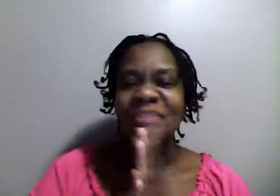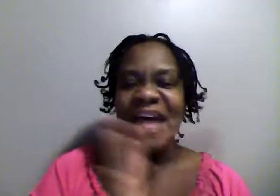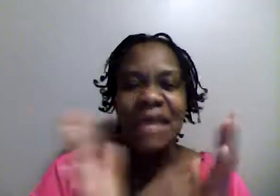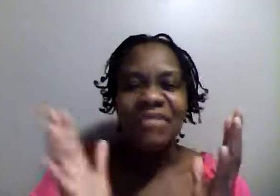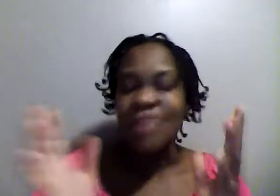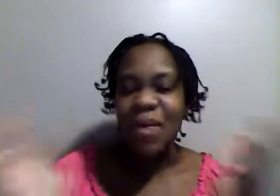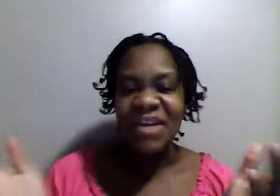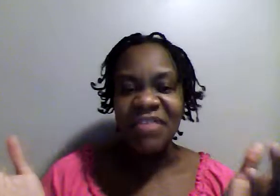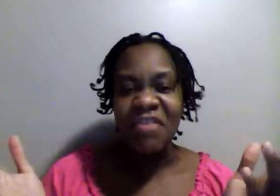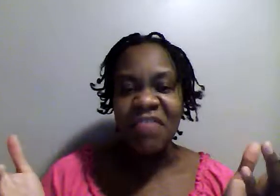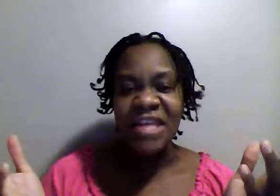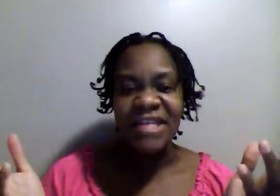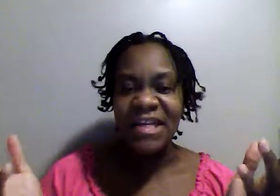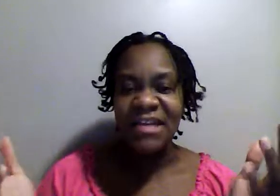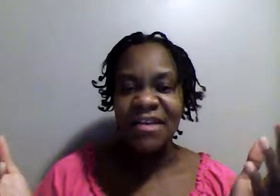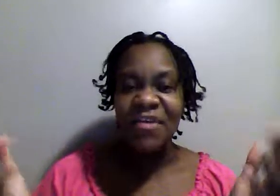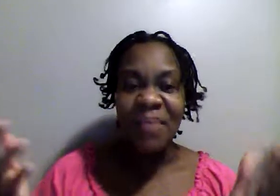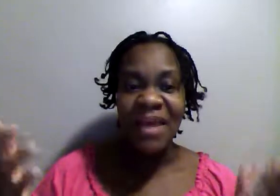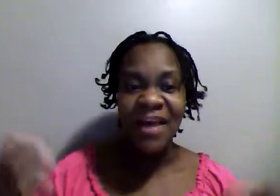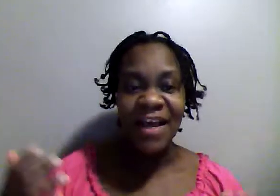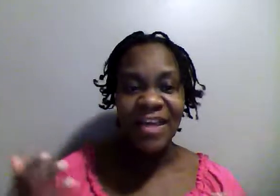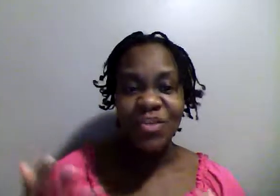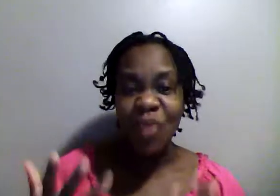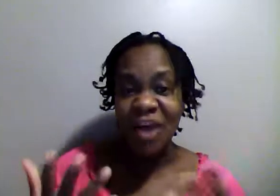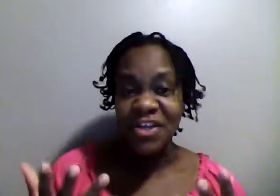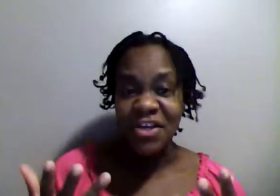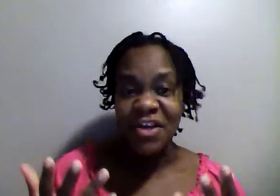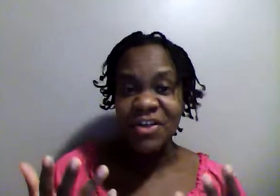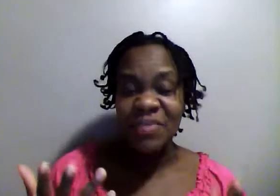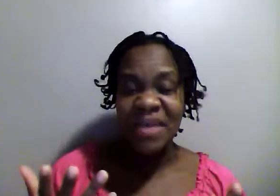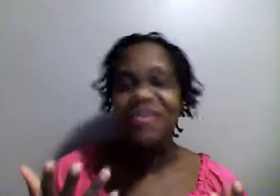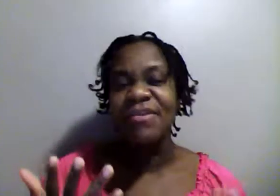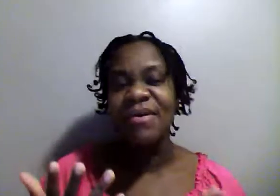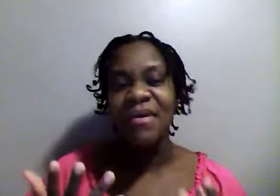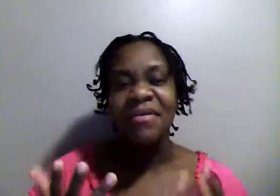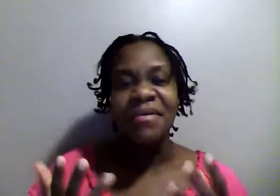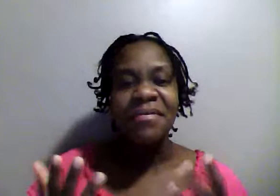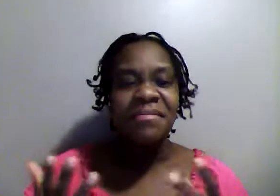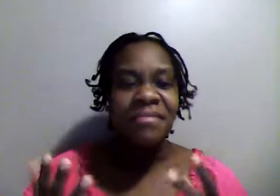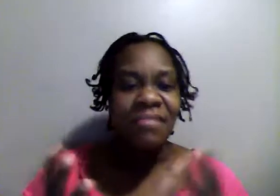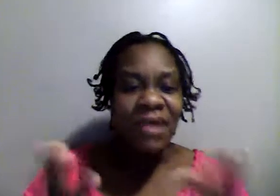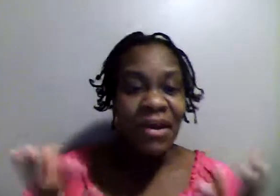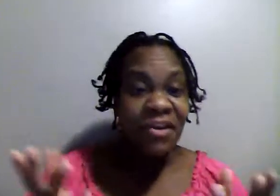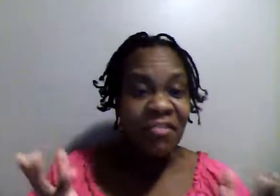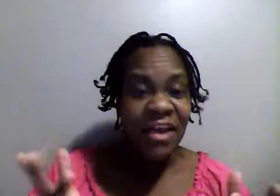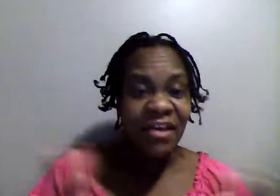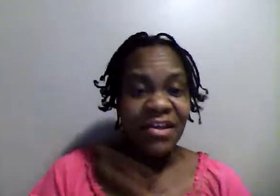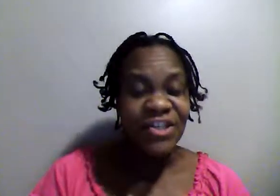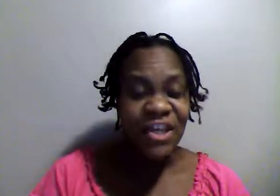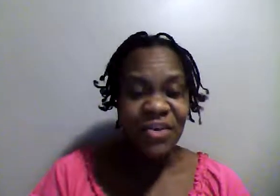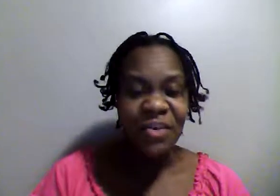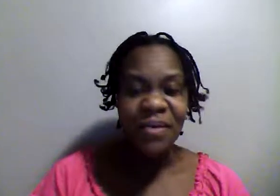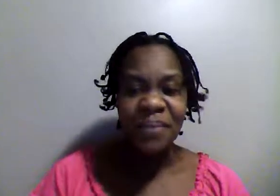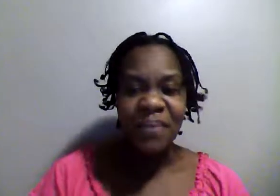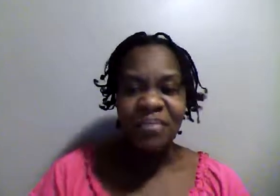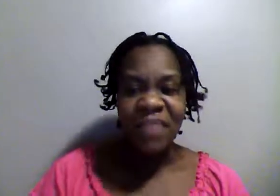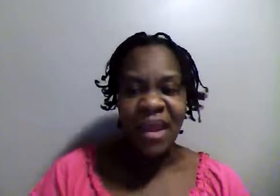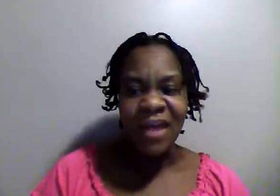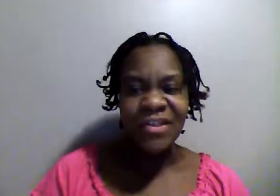sometimes, for whatever reason, you may not get to water your tomato on your regular schedule. And